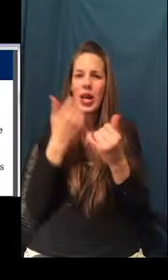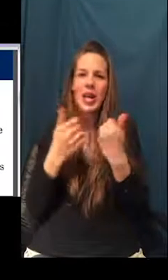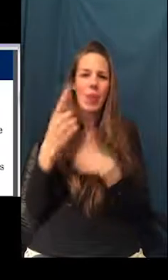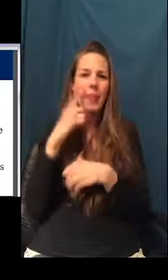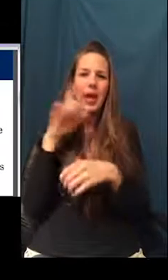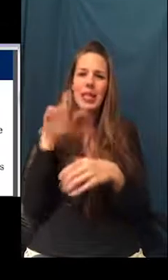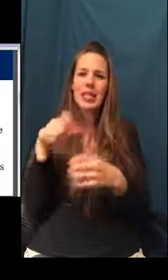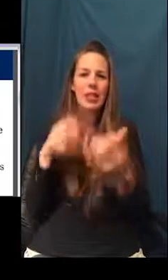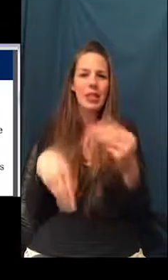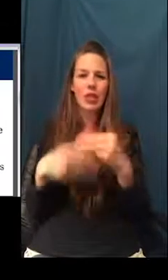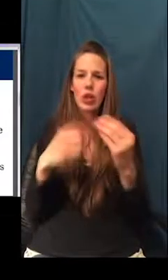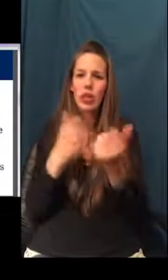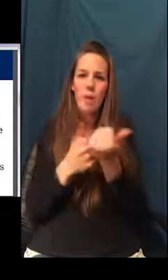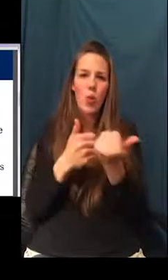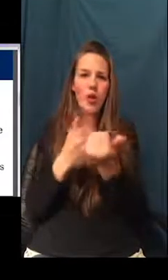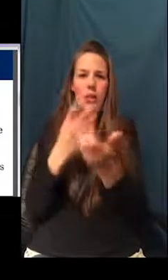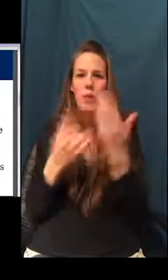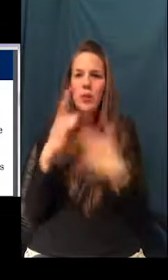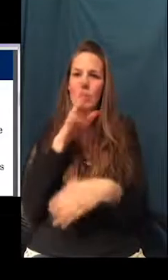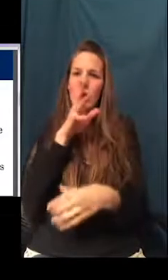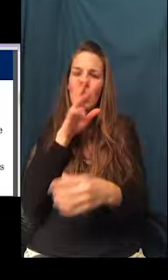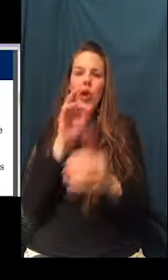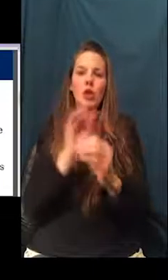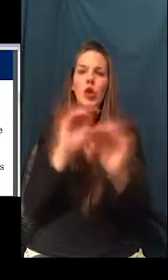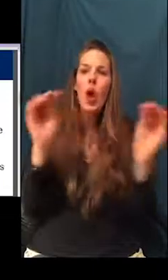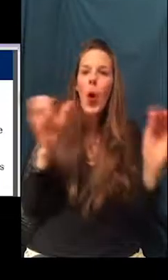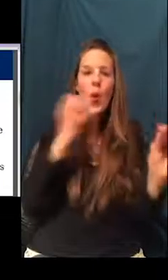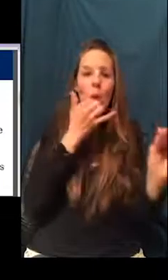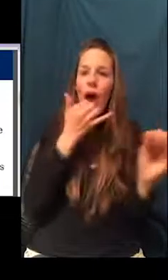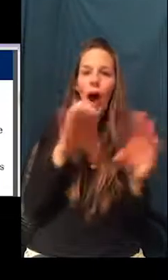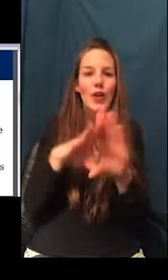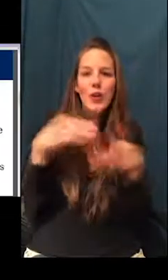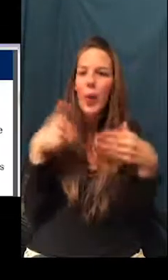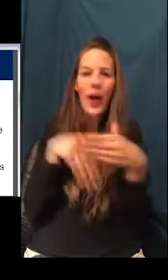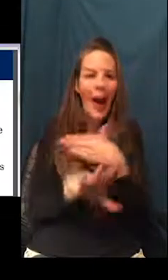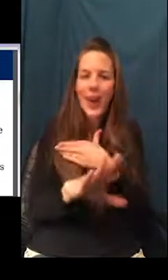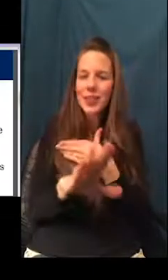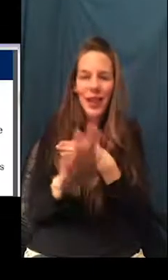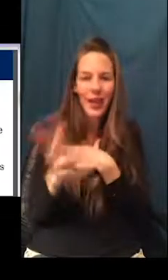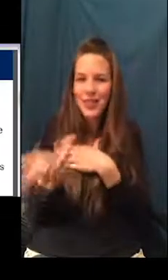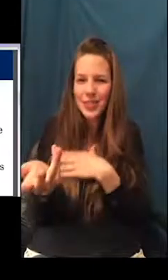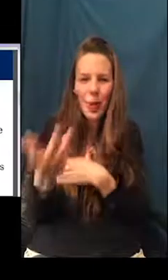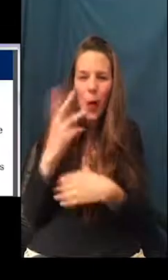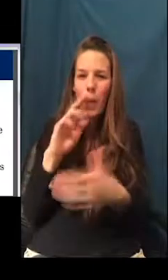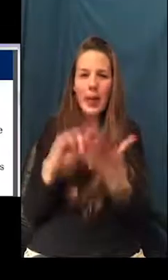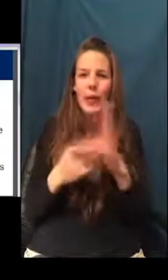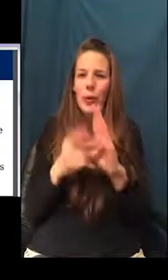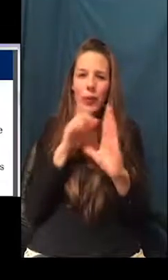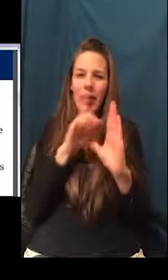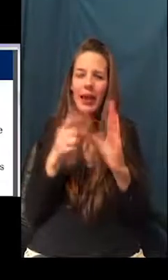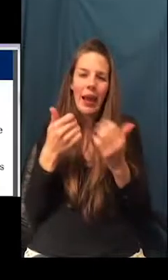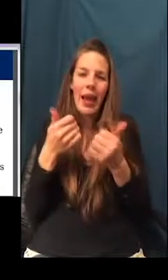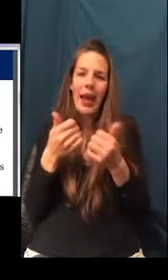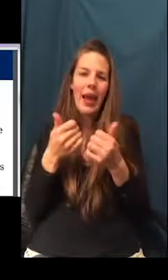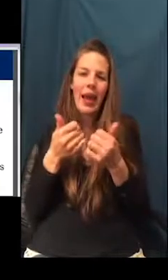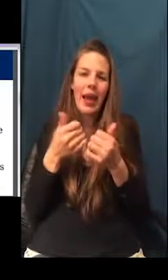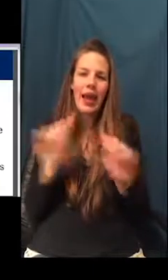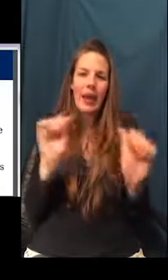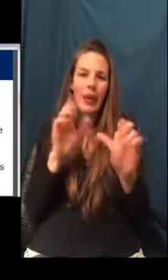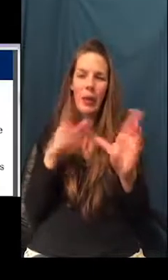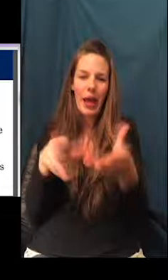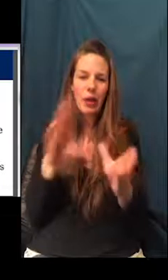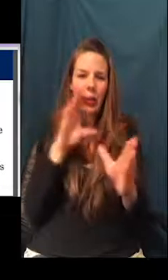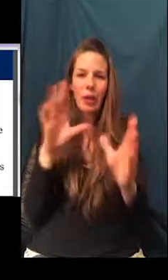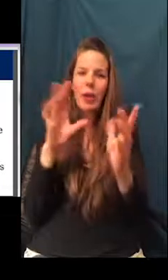to. We really see ourselves as a no wrong door access point to the mental health system. And so we can also get those